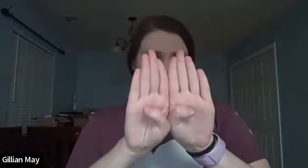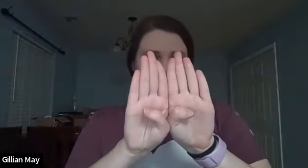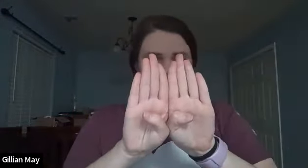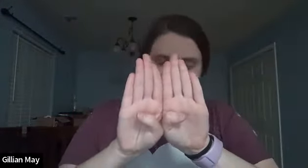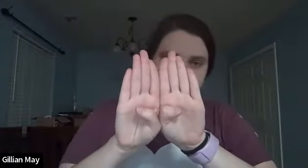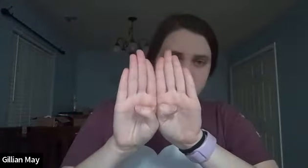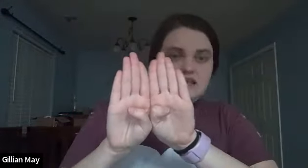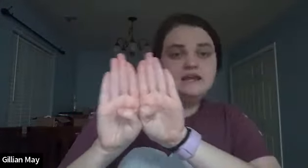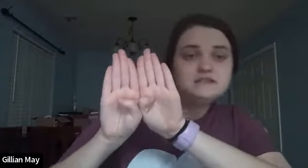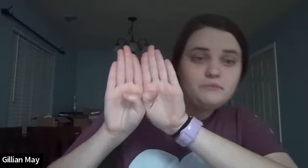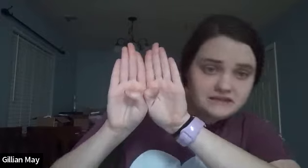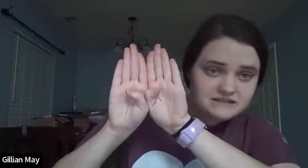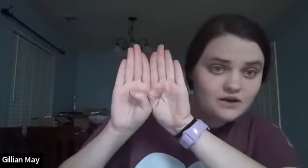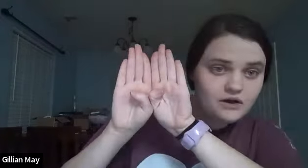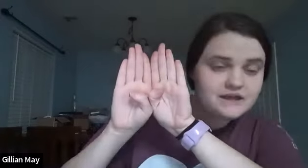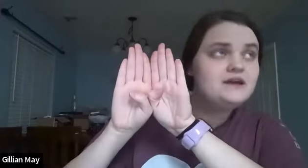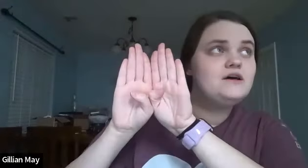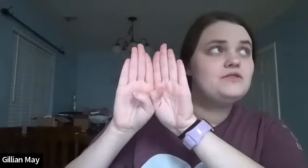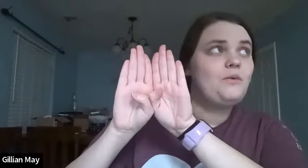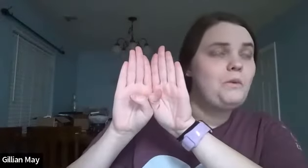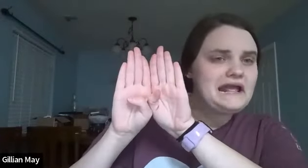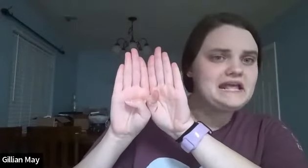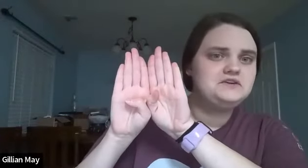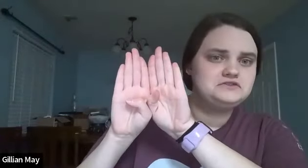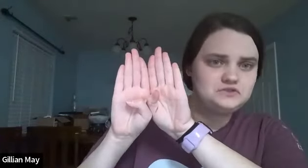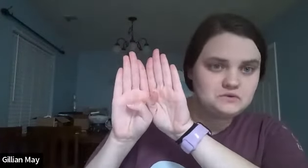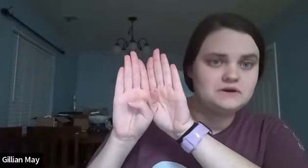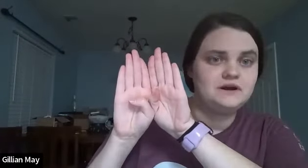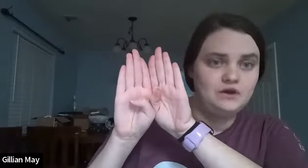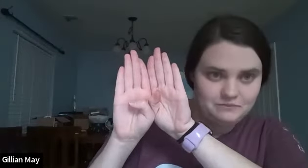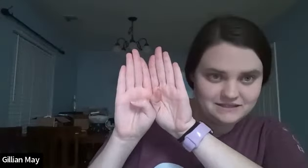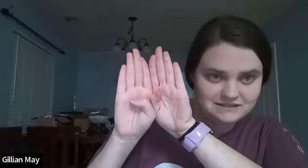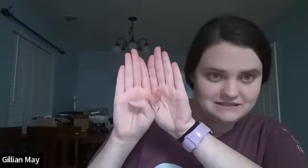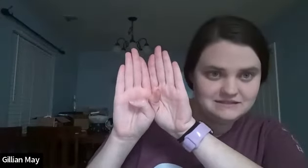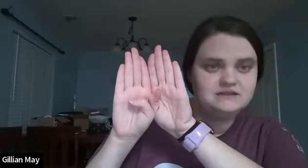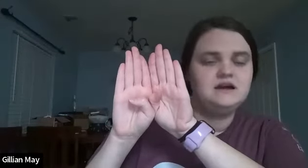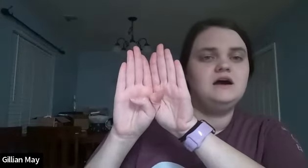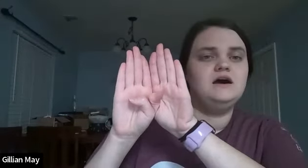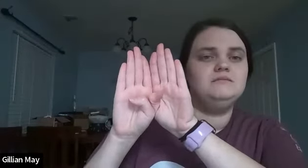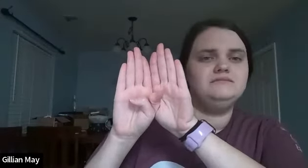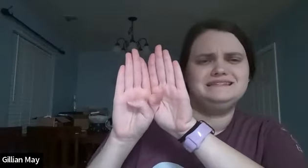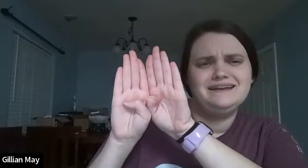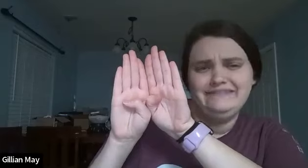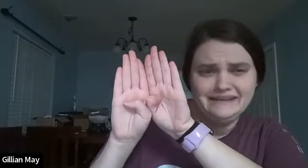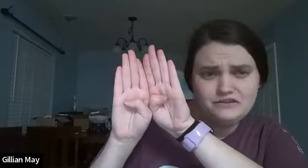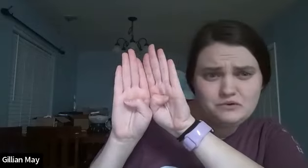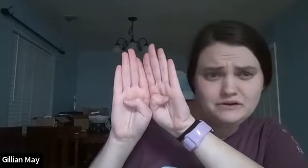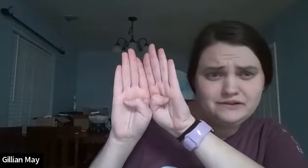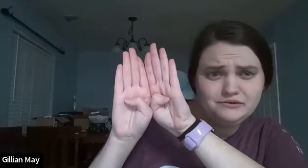this. And depending on the way your door opens, it's not at the end of the world if you don't do